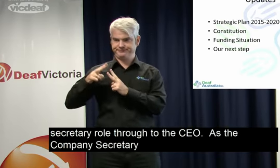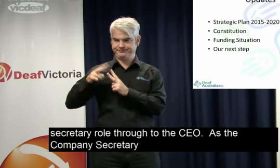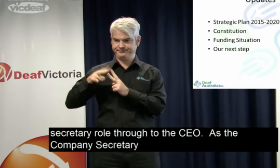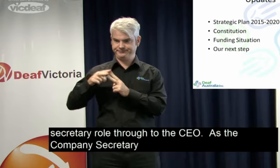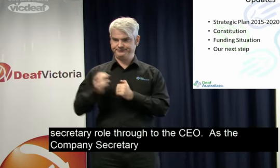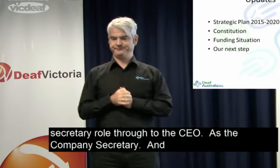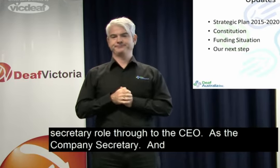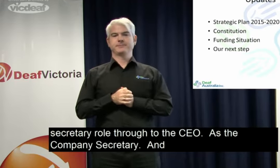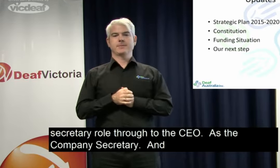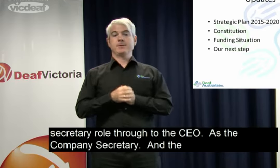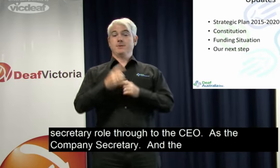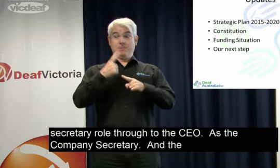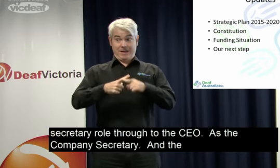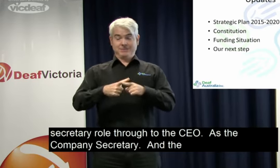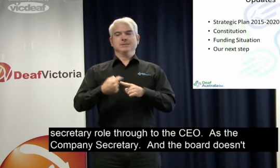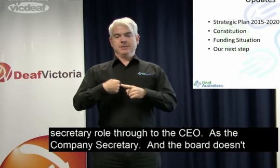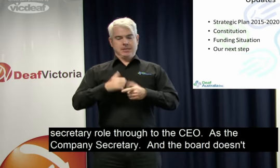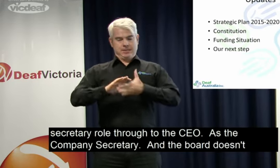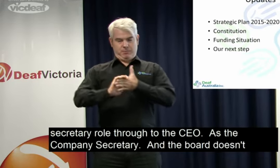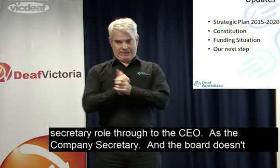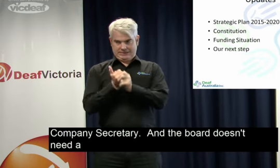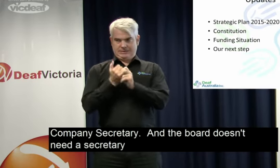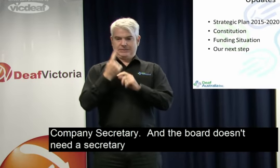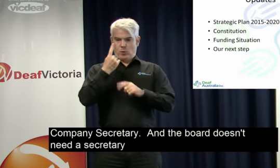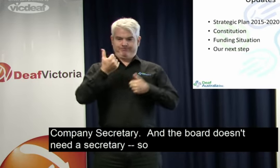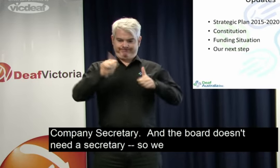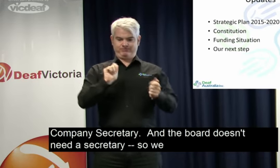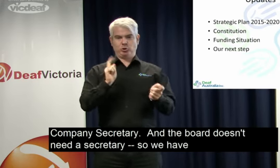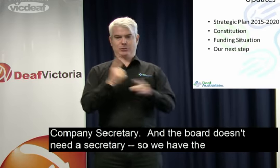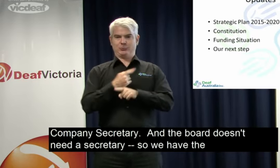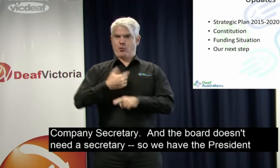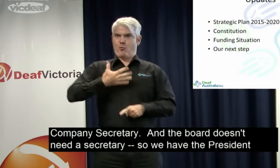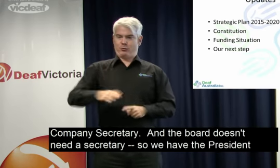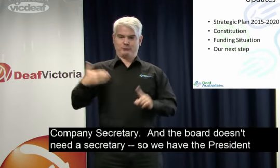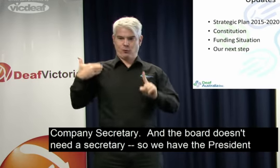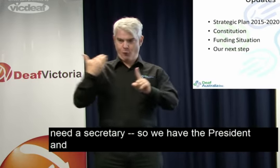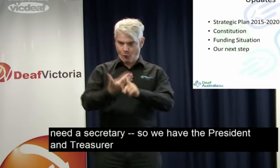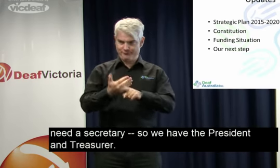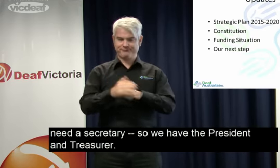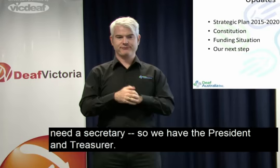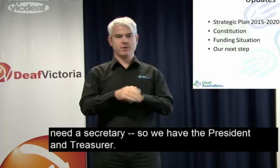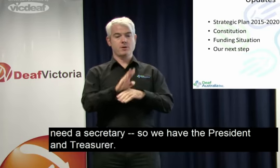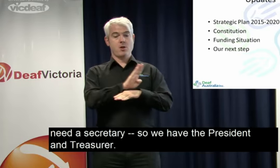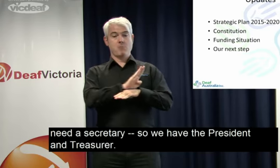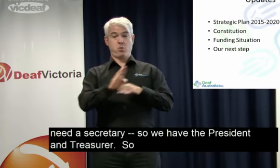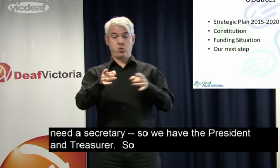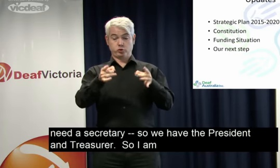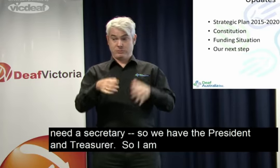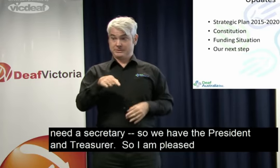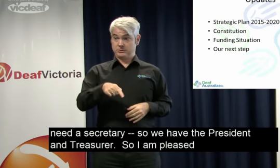got the president and the treasurer. So I am pleased that this change has occurred. It's something that I've wanted